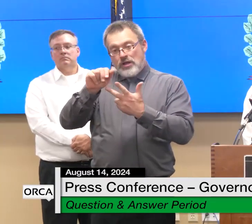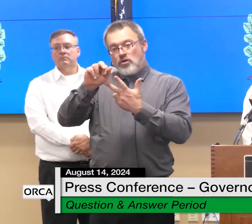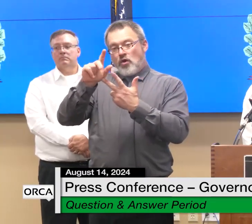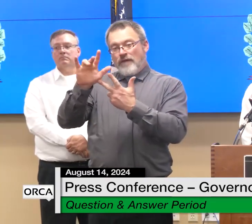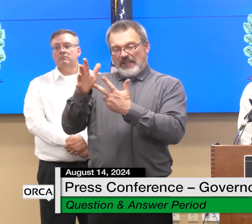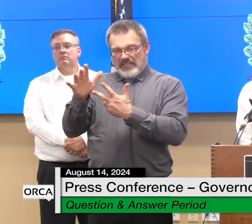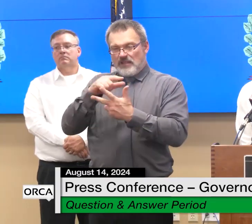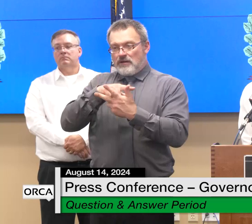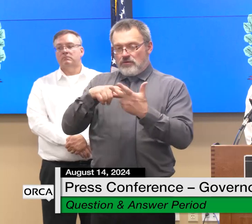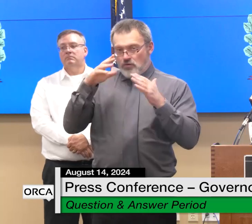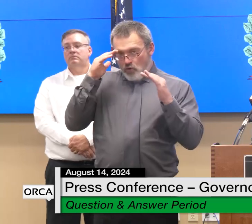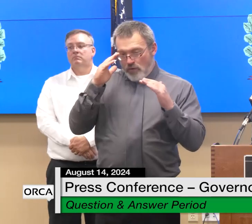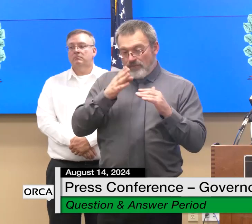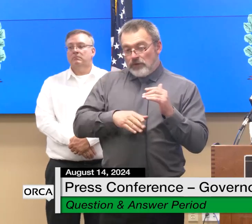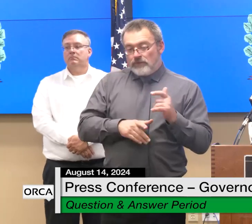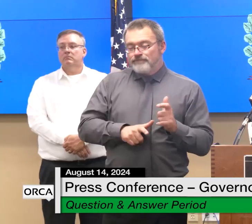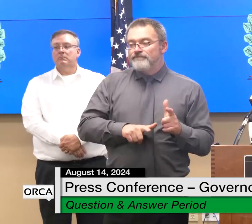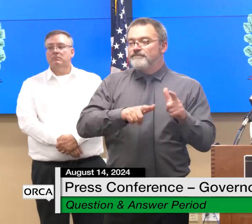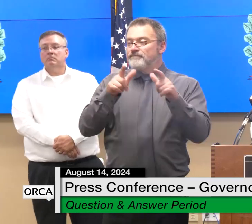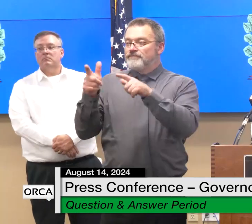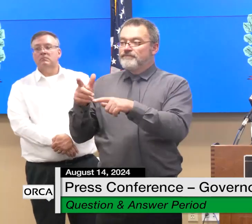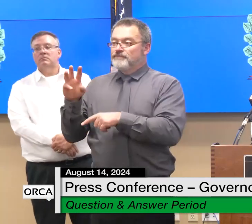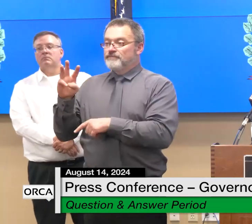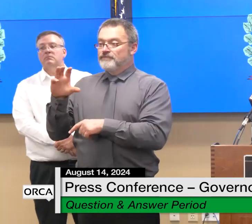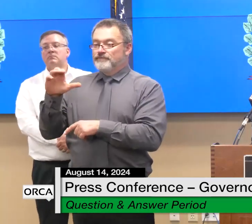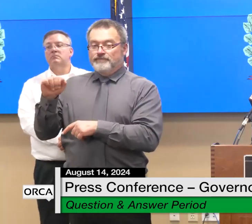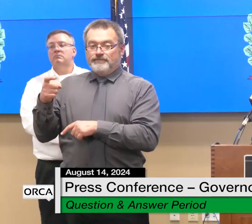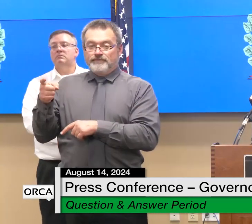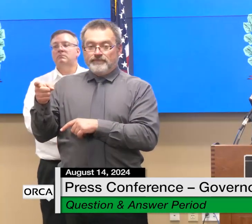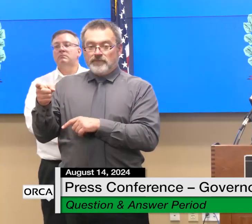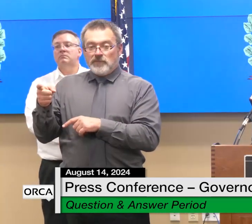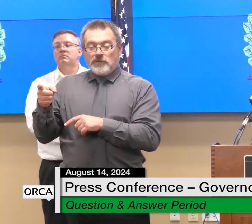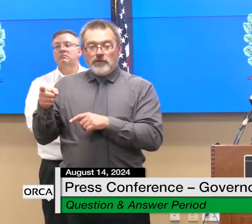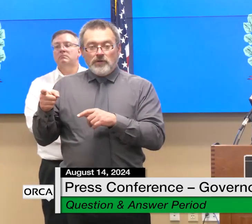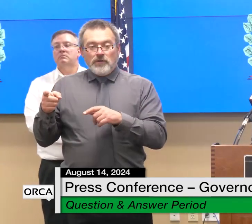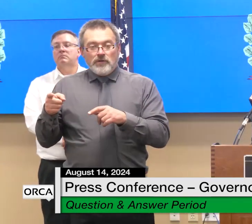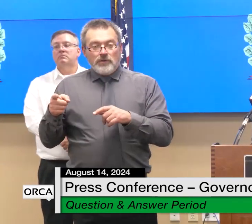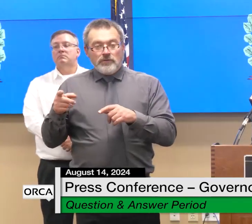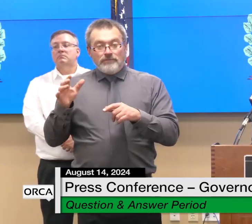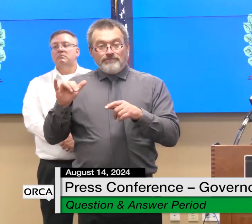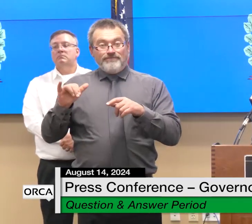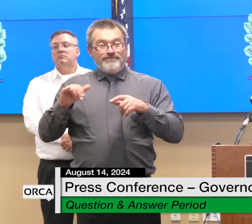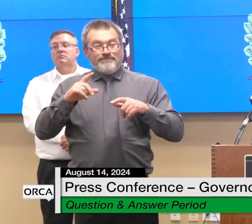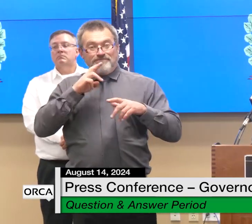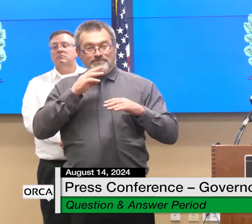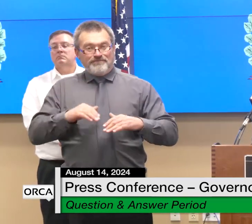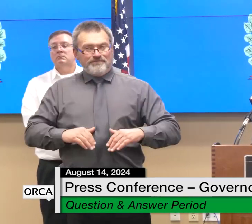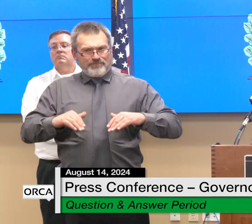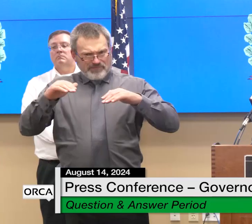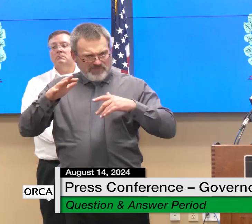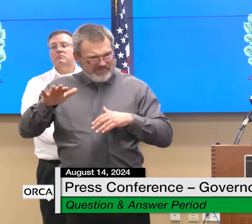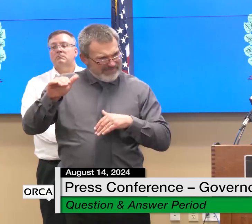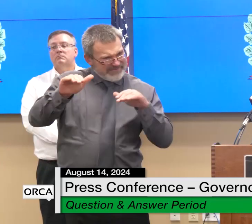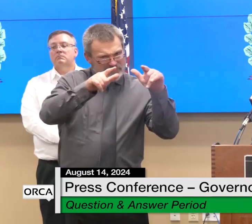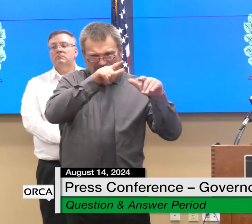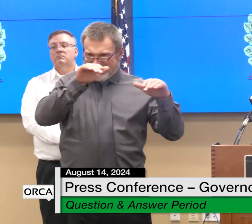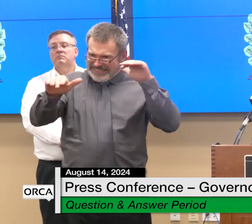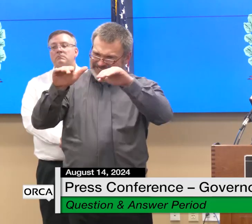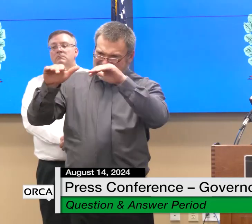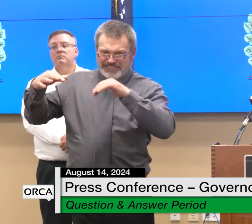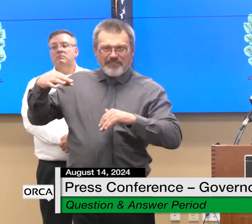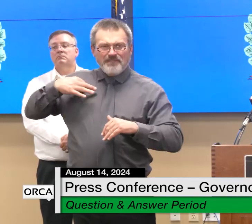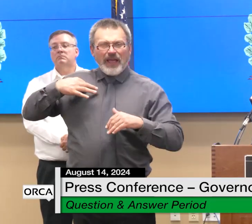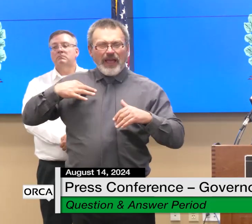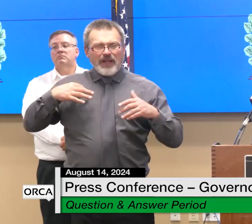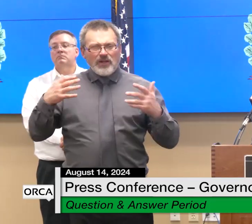How sustainable is this flood response model that relies primarily on volunteer work? We're seeing flooding becoming more frequent and we're leaning